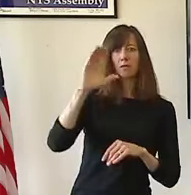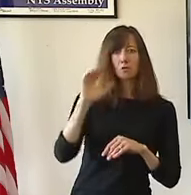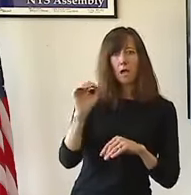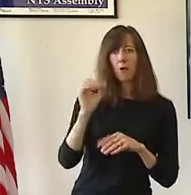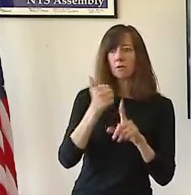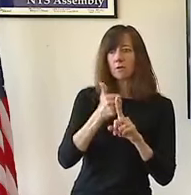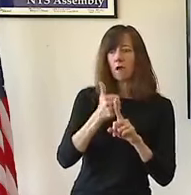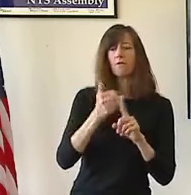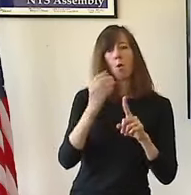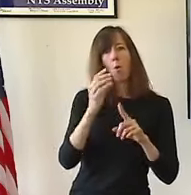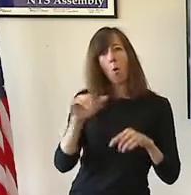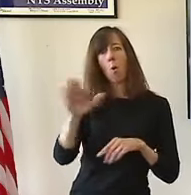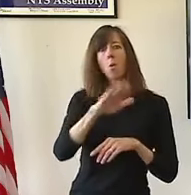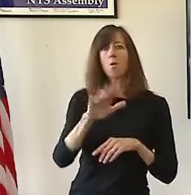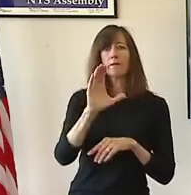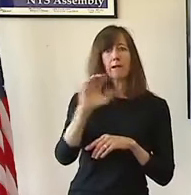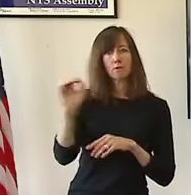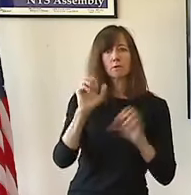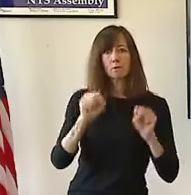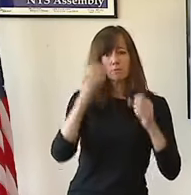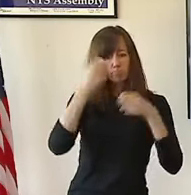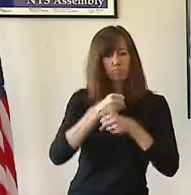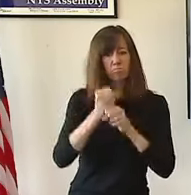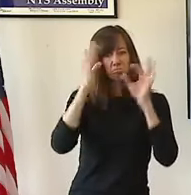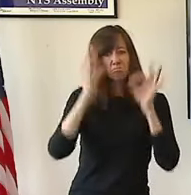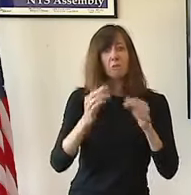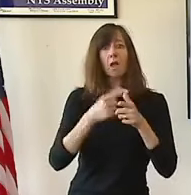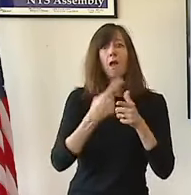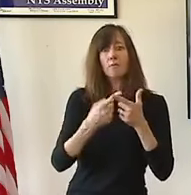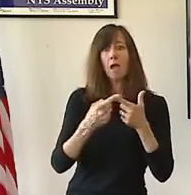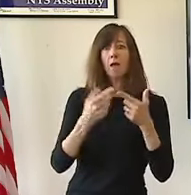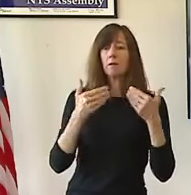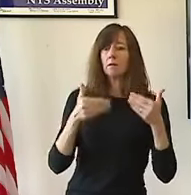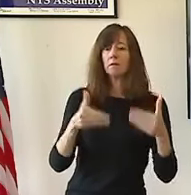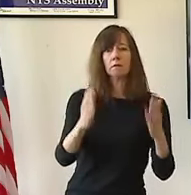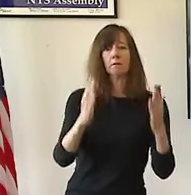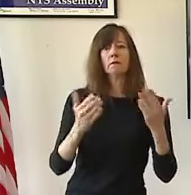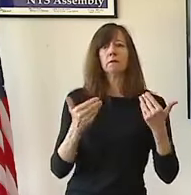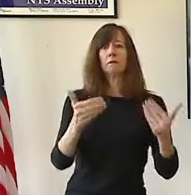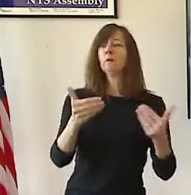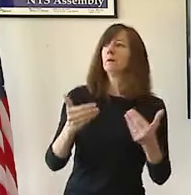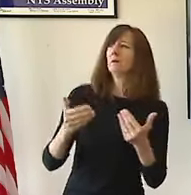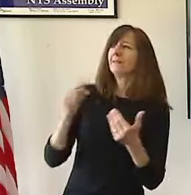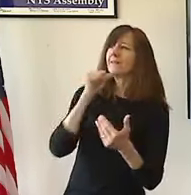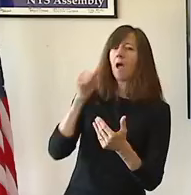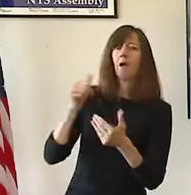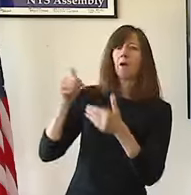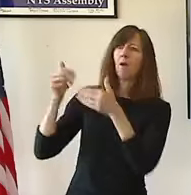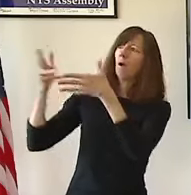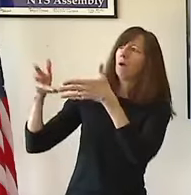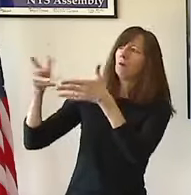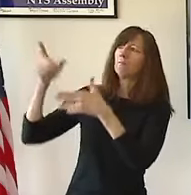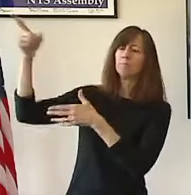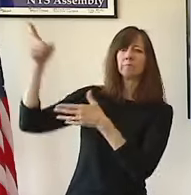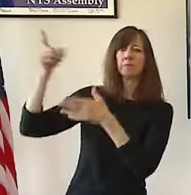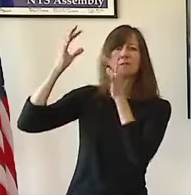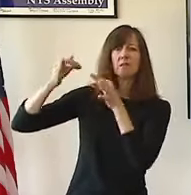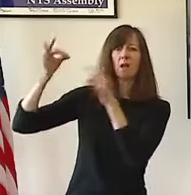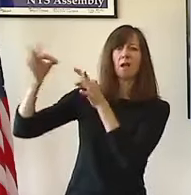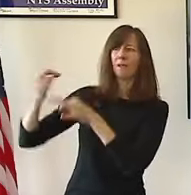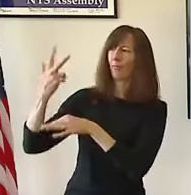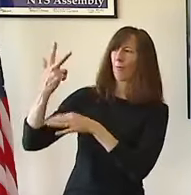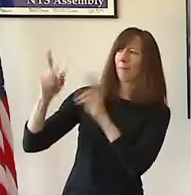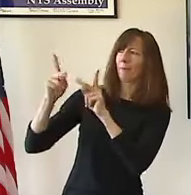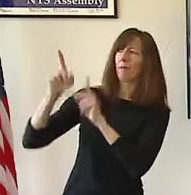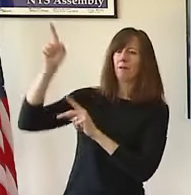forward. And the reason that is because, again, that kind of decision-making shouldn't be left to three people in state government, and frankly, it doesn't need to be left to people in government.